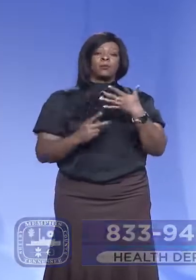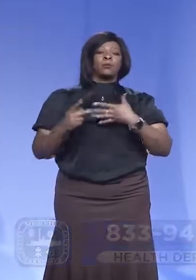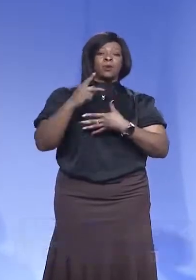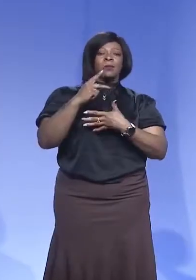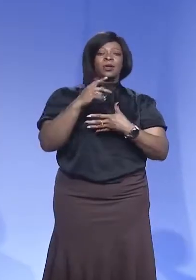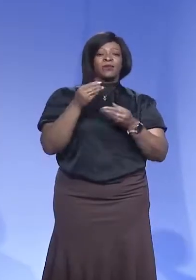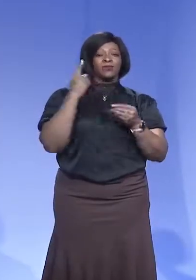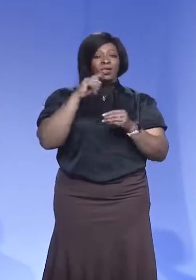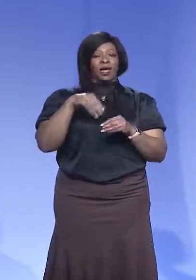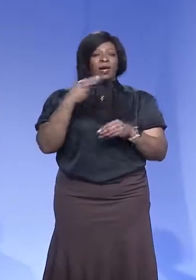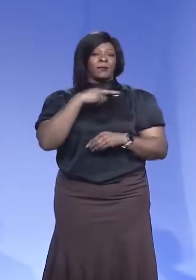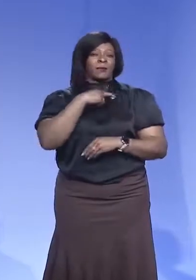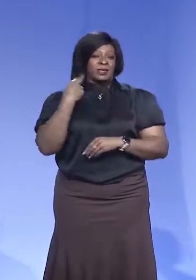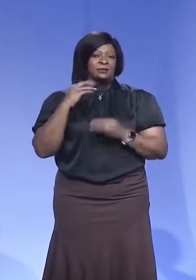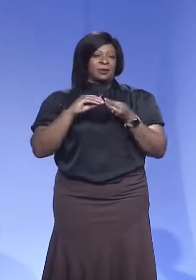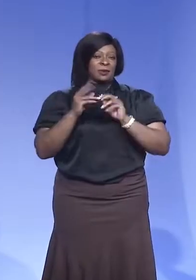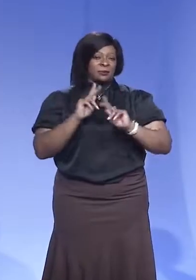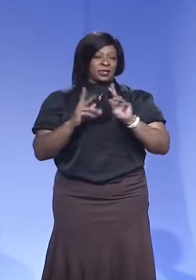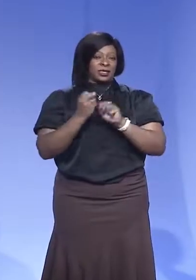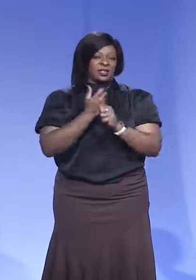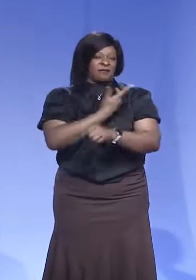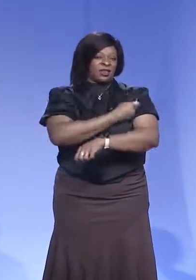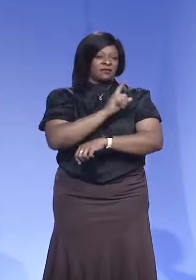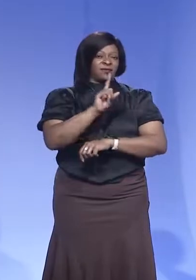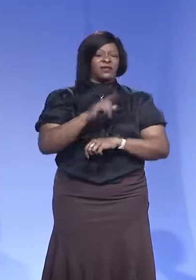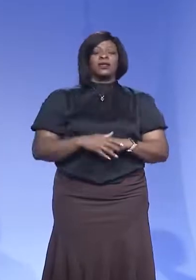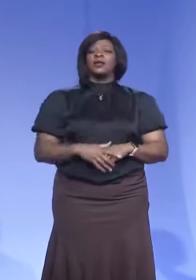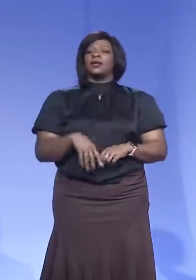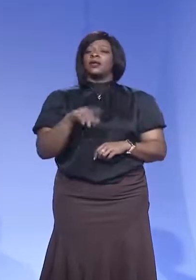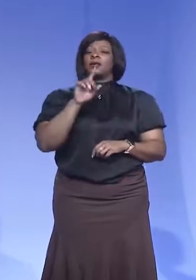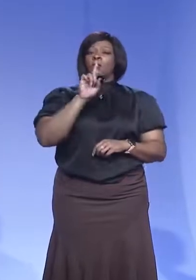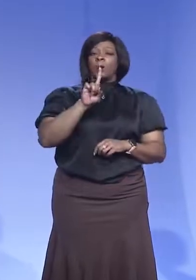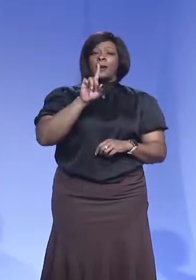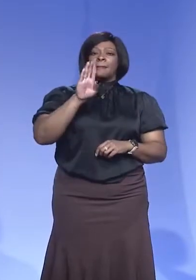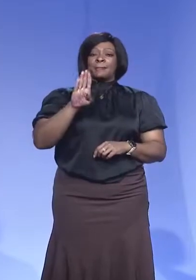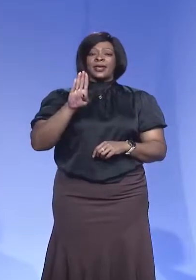risk. And then the Phase 1B